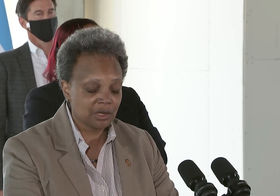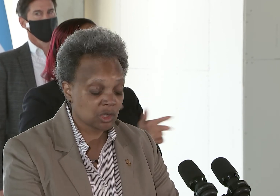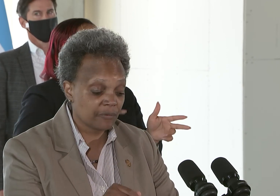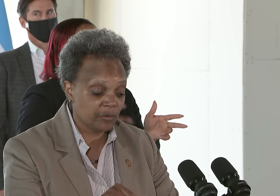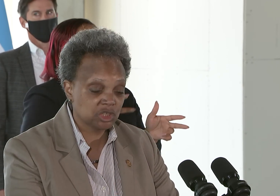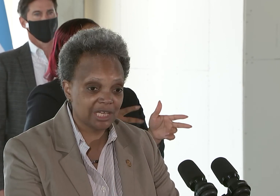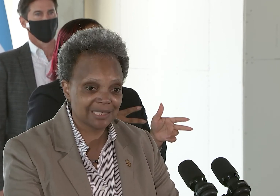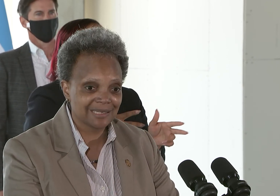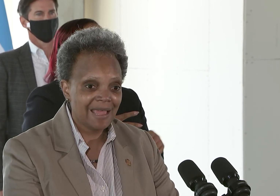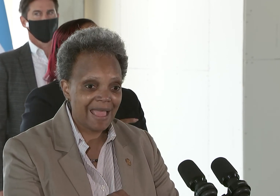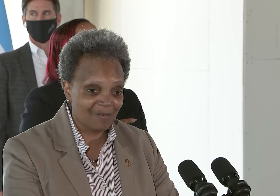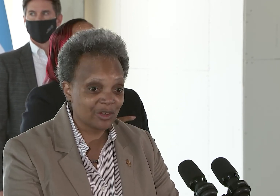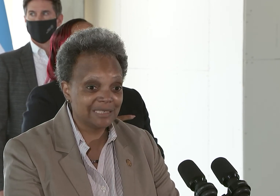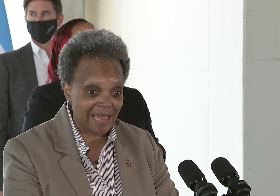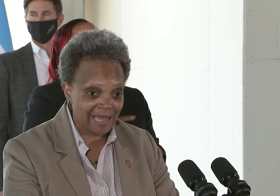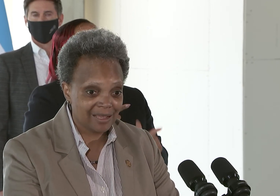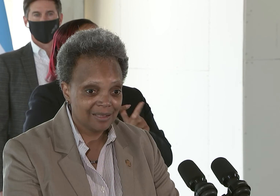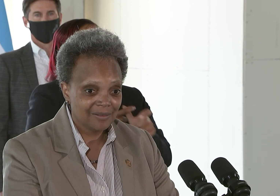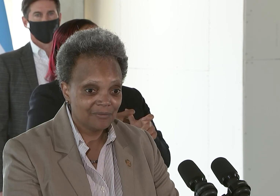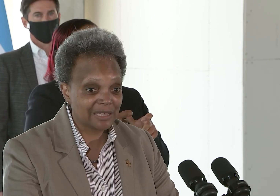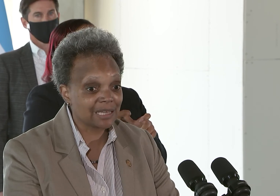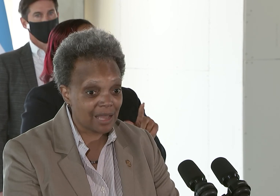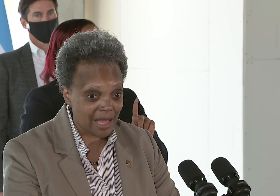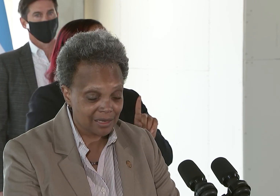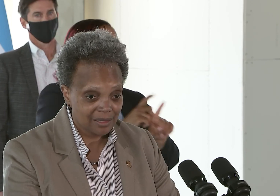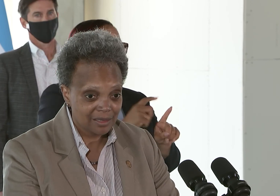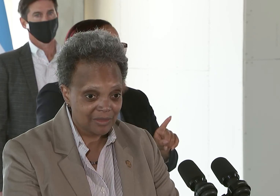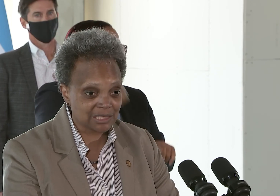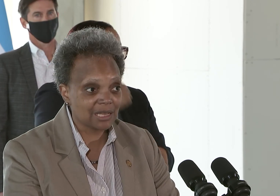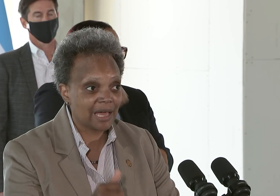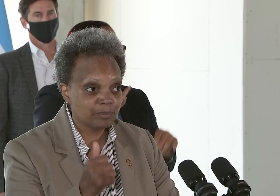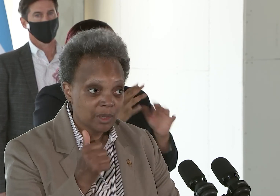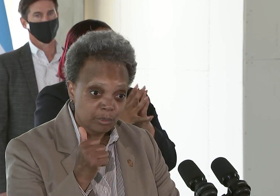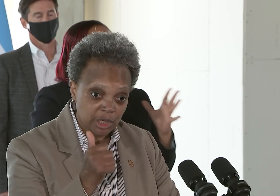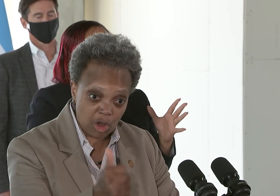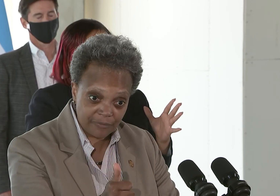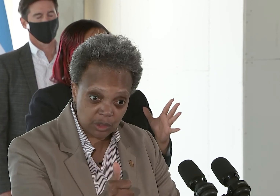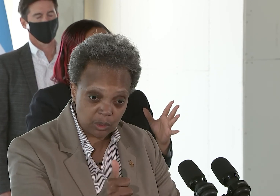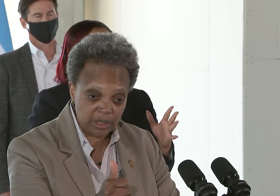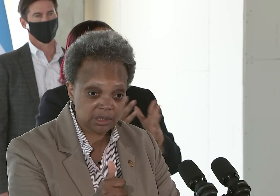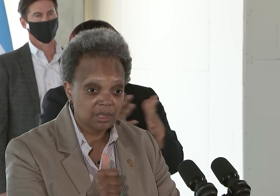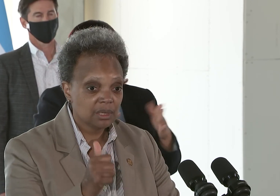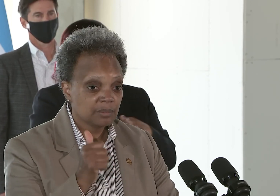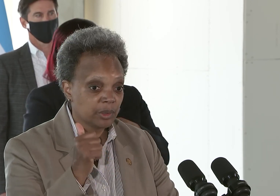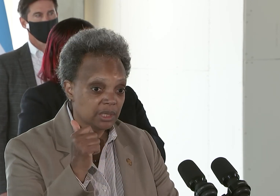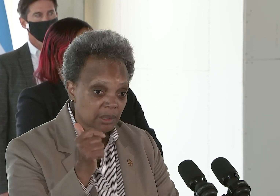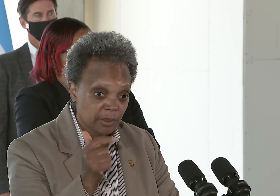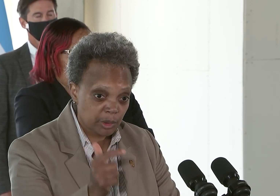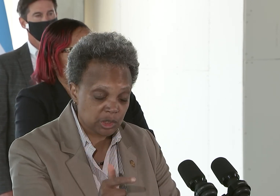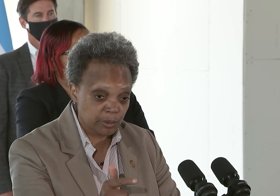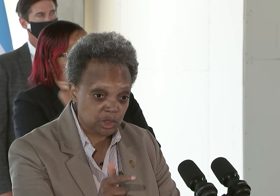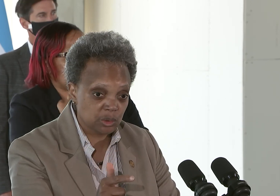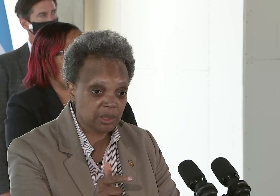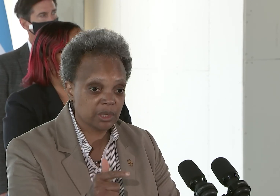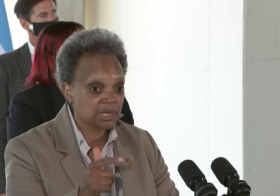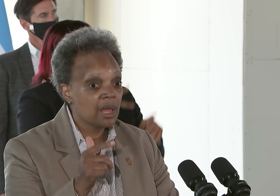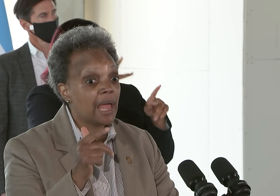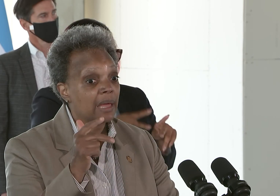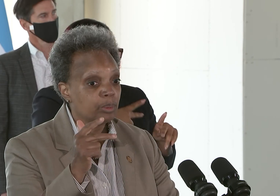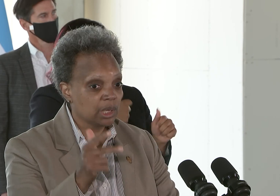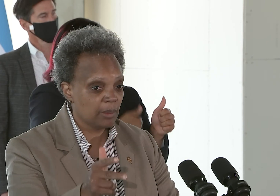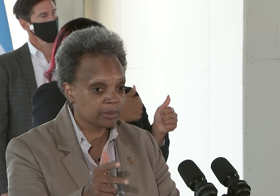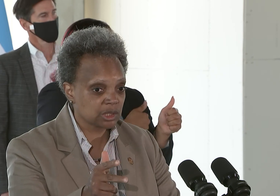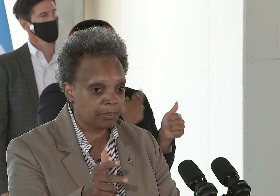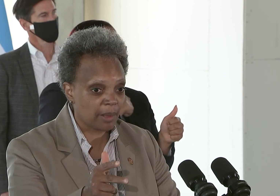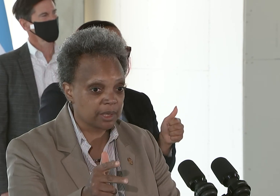pursuits, foot chases every day. That's a lot. That's a lot, putting the officer at risk, putting the person pursued at risk,